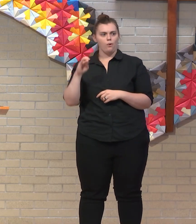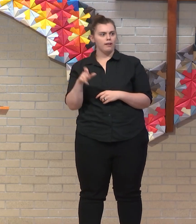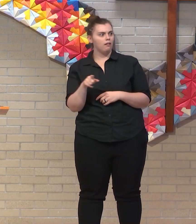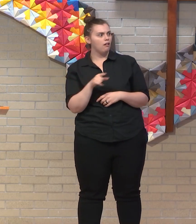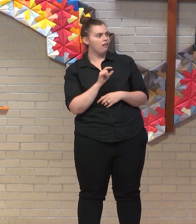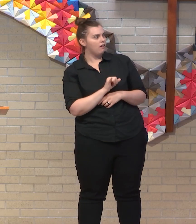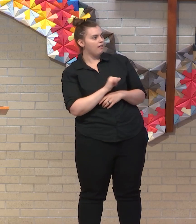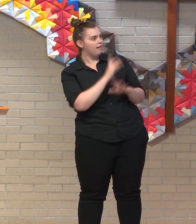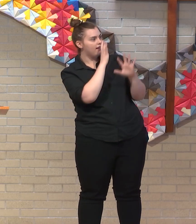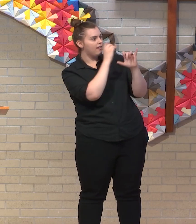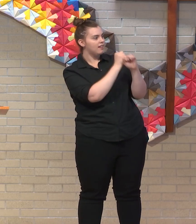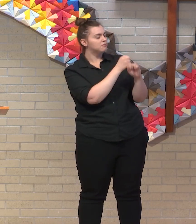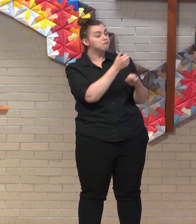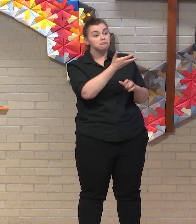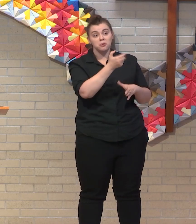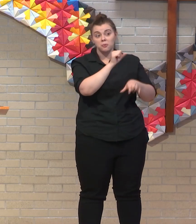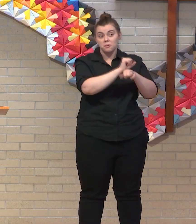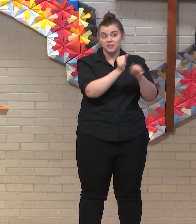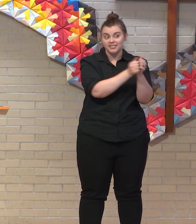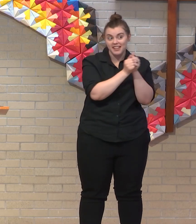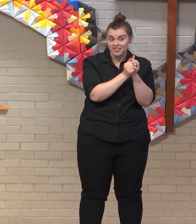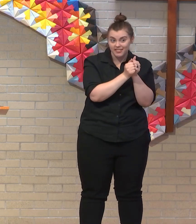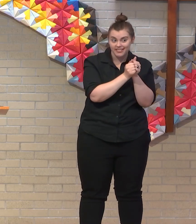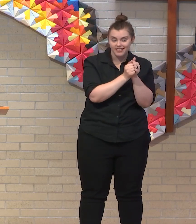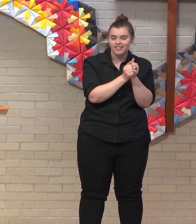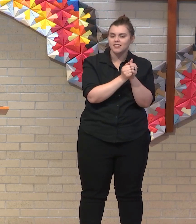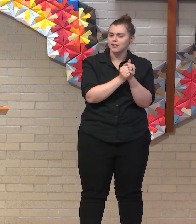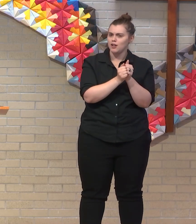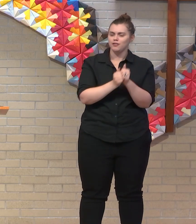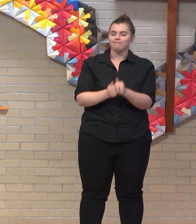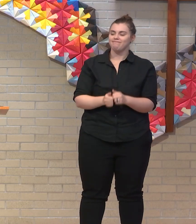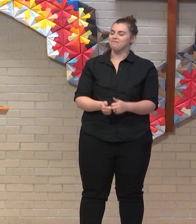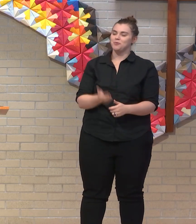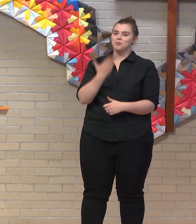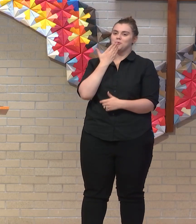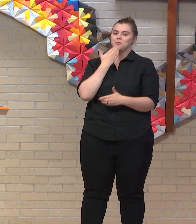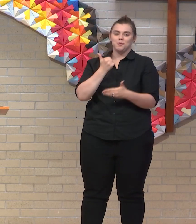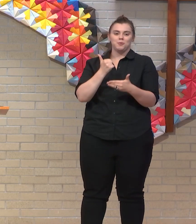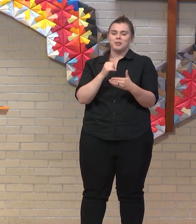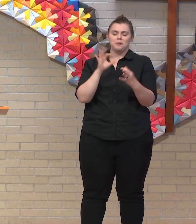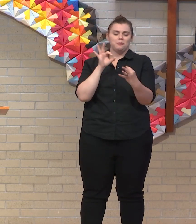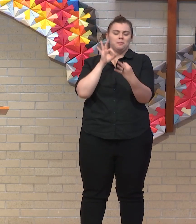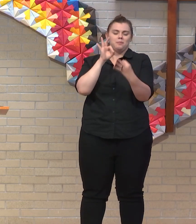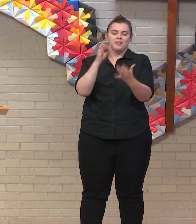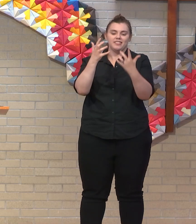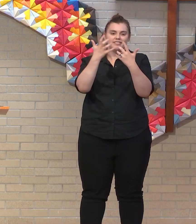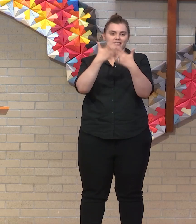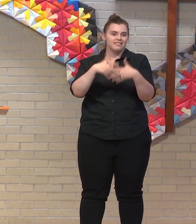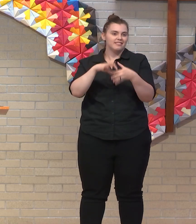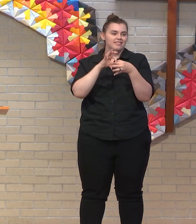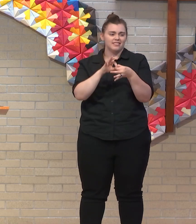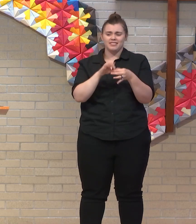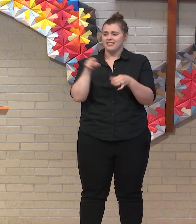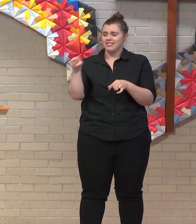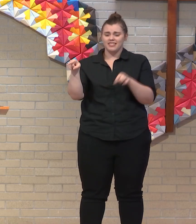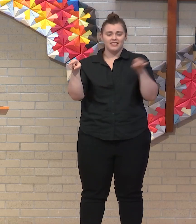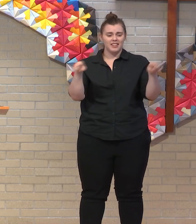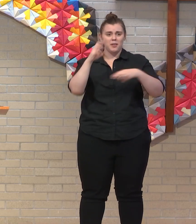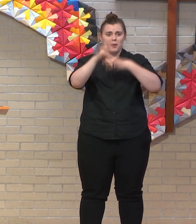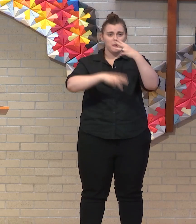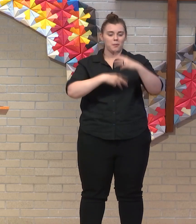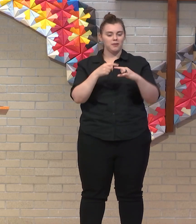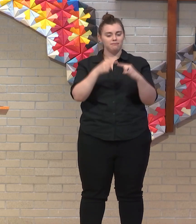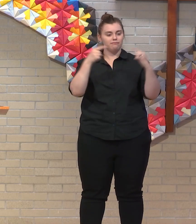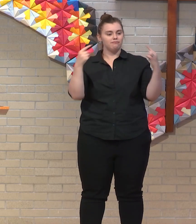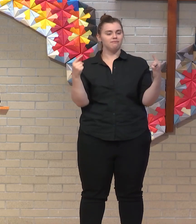and they decided to collaborate. A truly sweet synergy between two scientists from across the world,